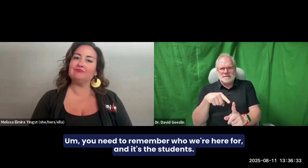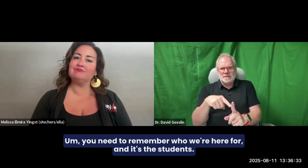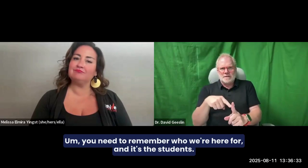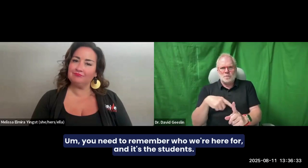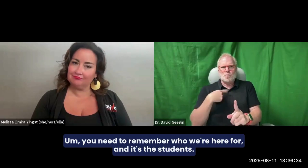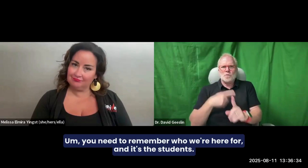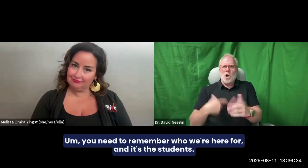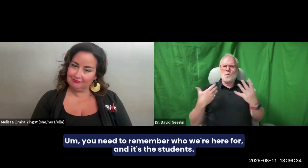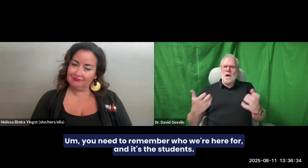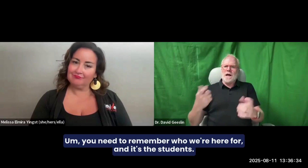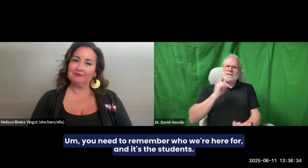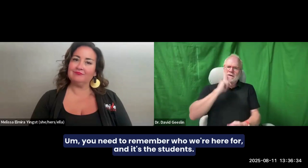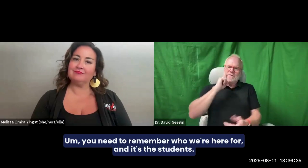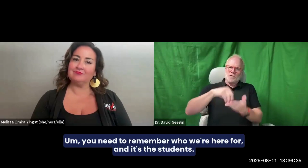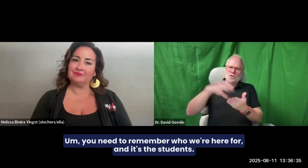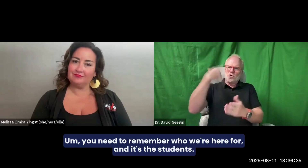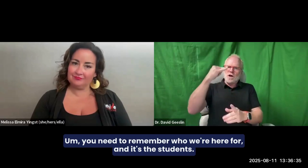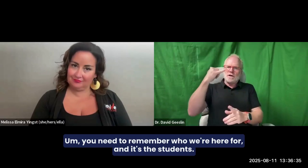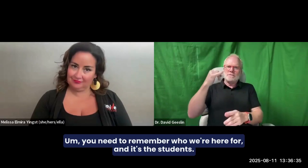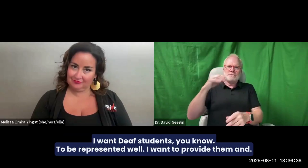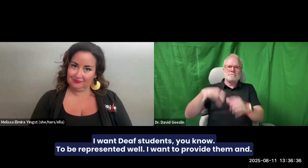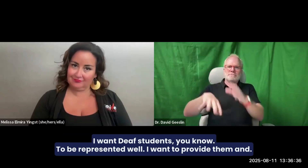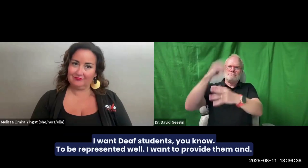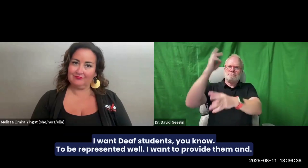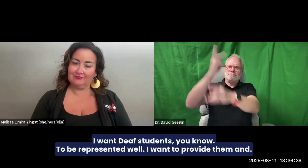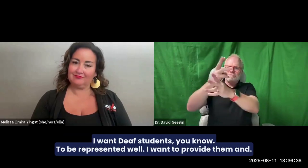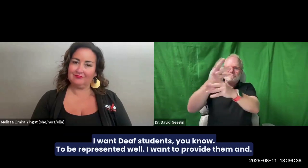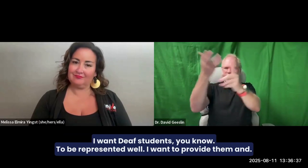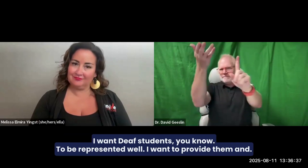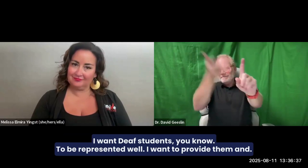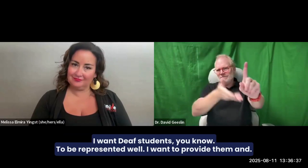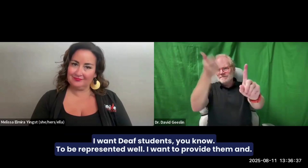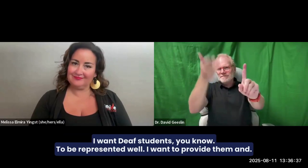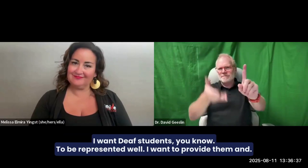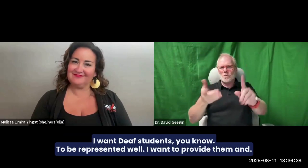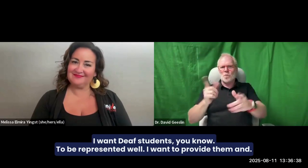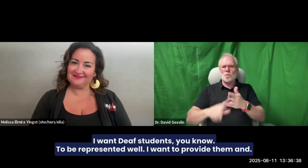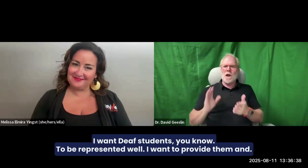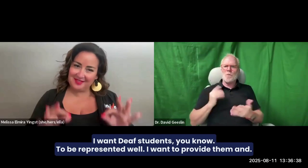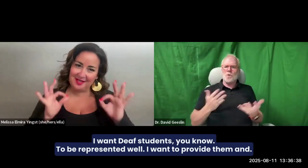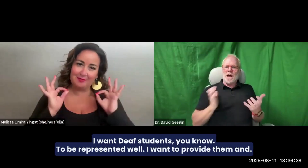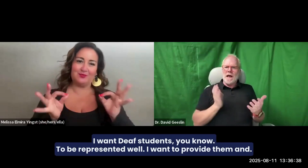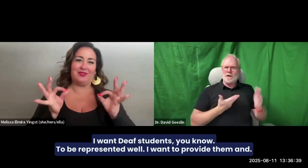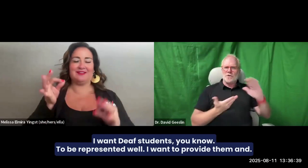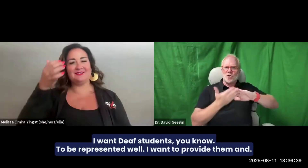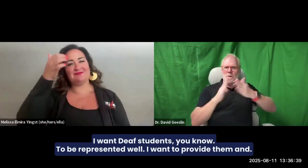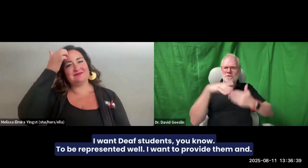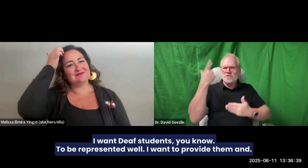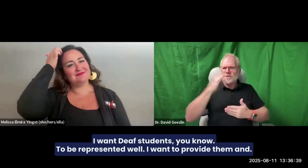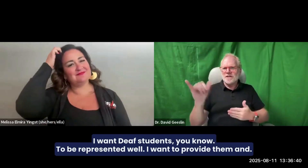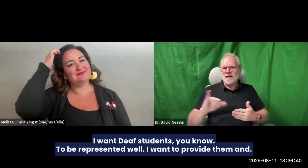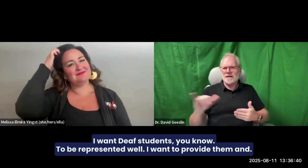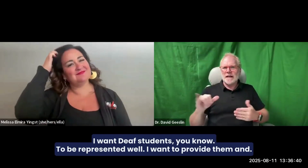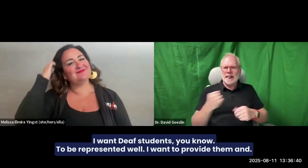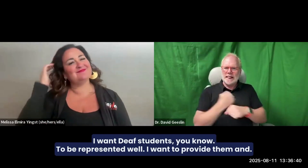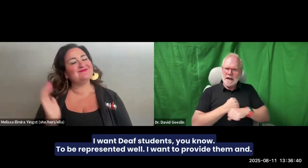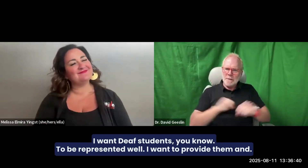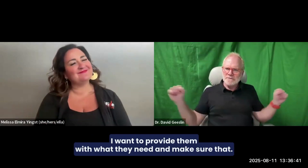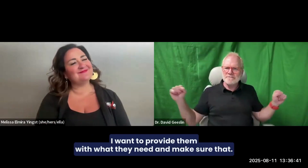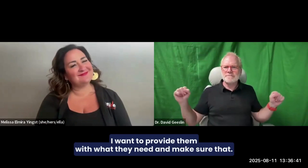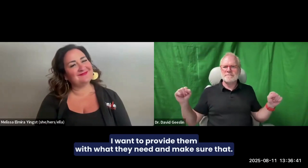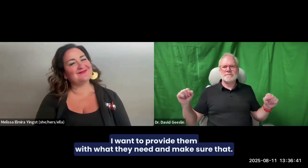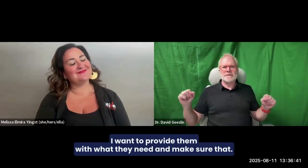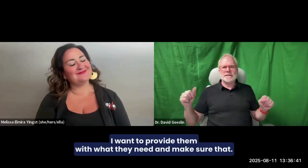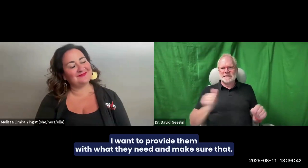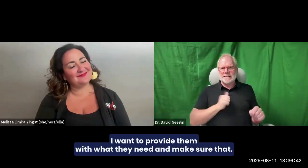need to remember who we're here for, and it's the students. I want deaf students, to be represented well. I want to provide